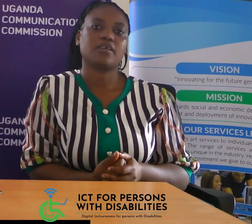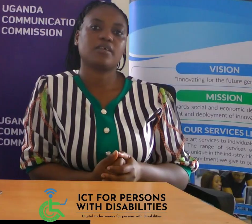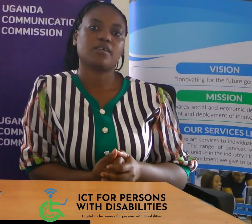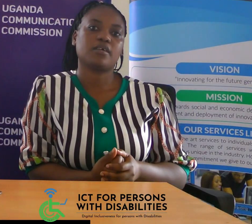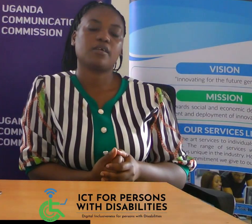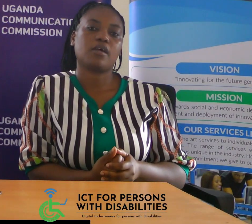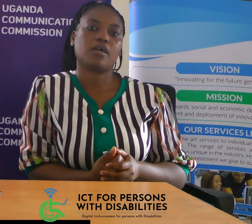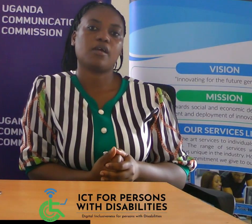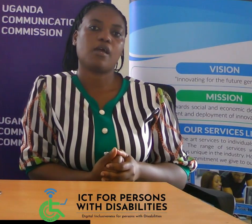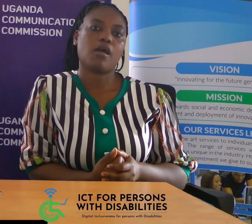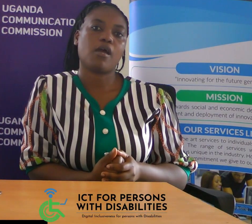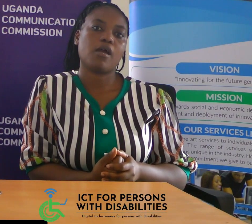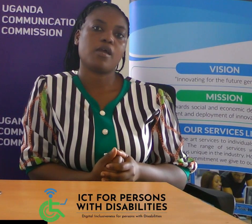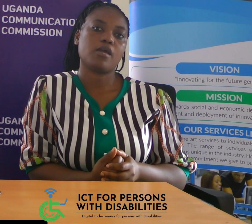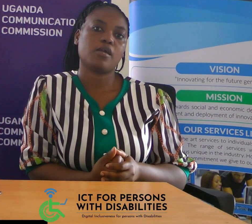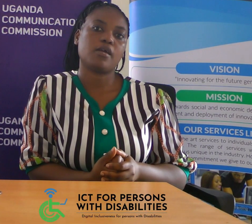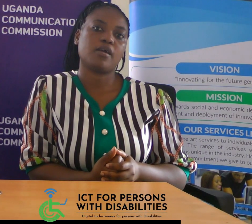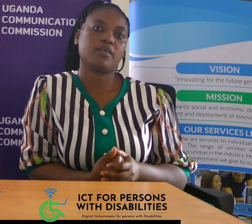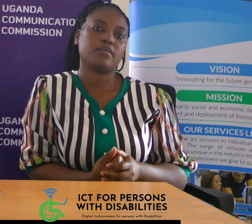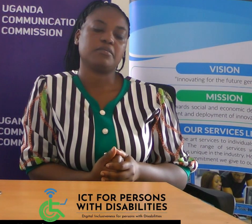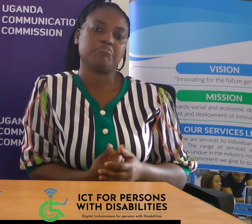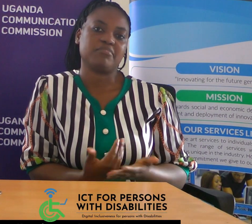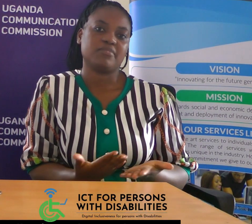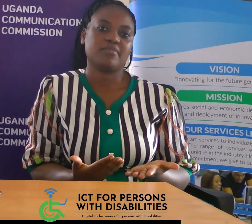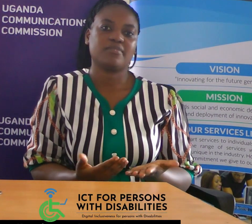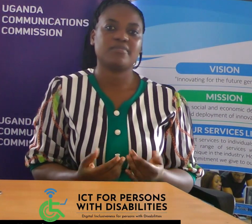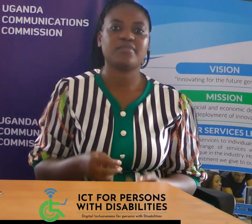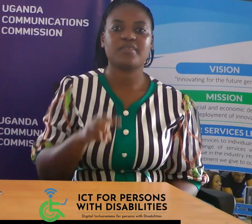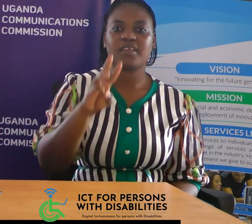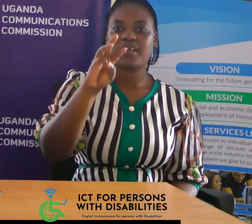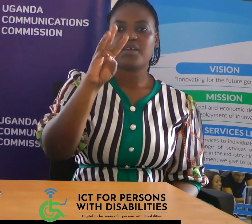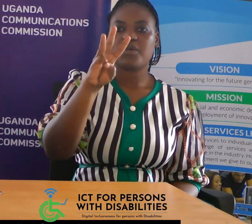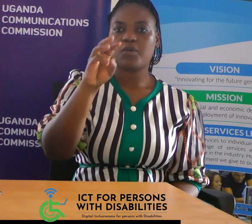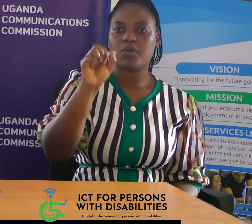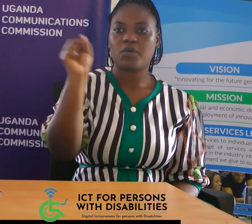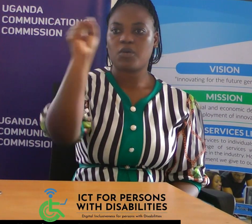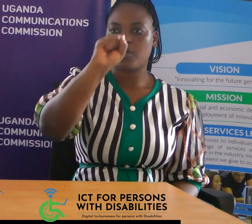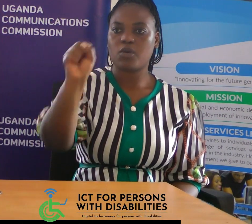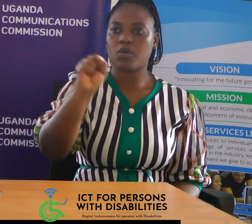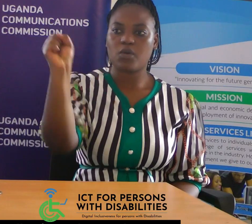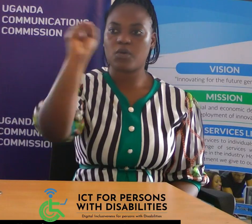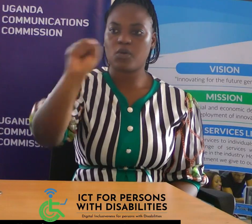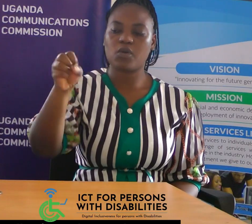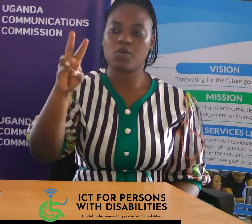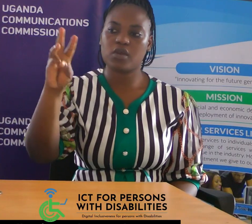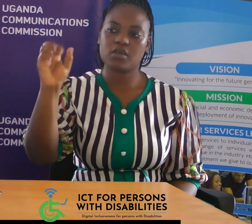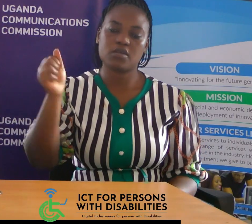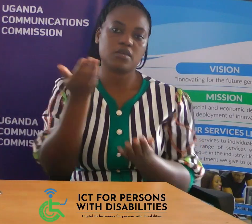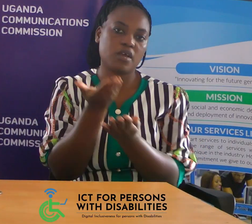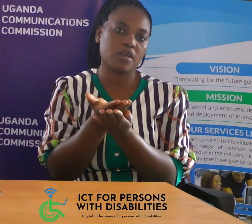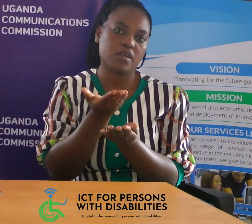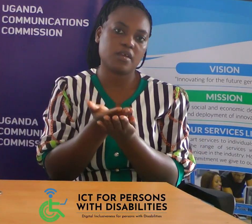unmute. Mute. Yes. Click on that small microphone there.